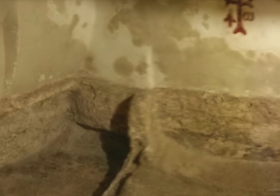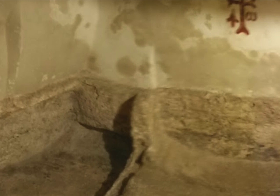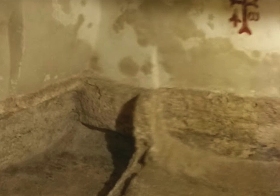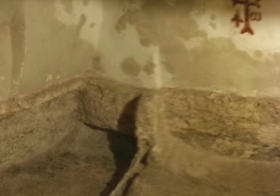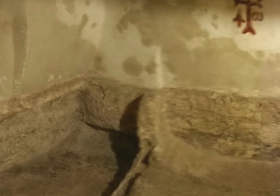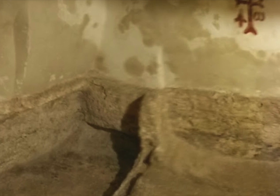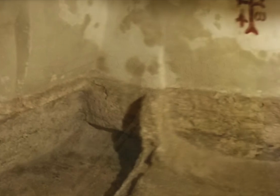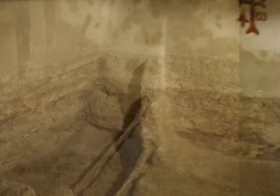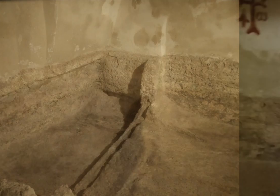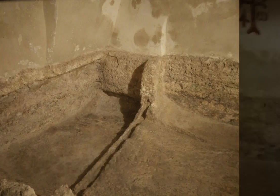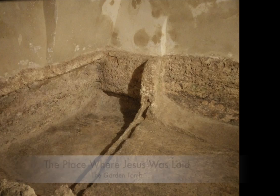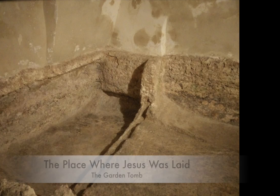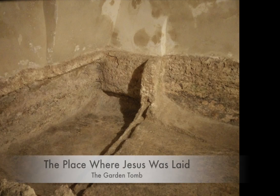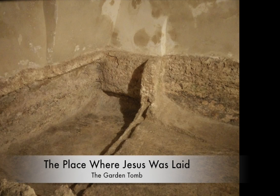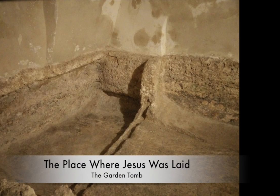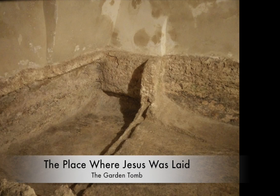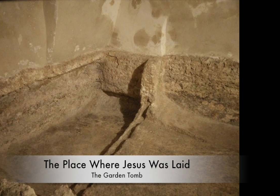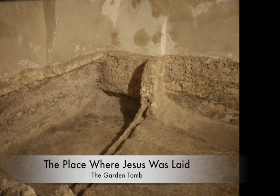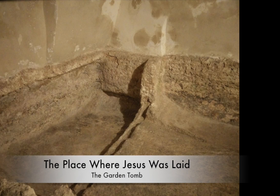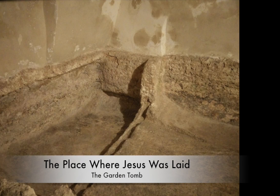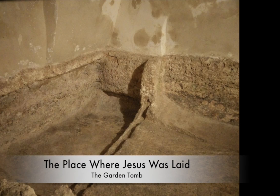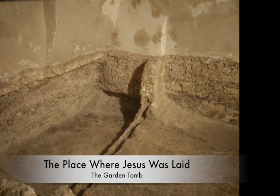Jesus would have been laid here in this area.